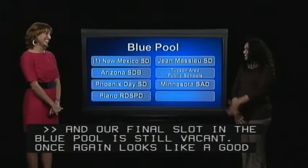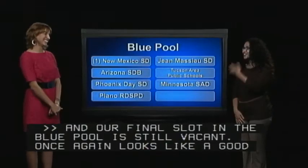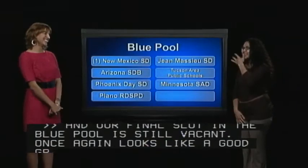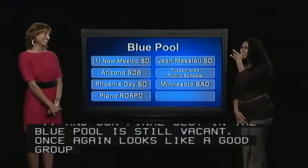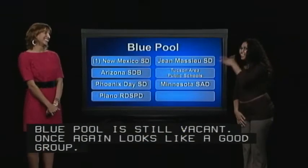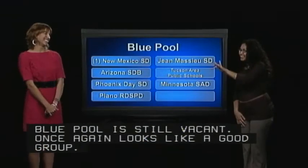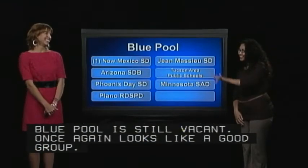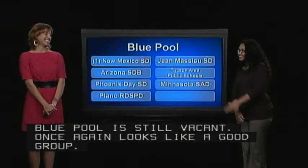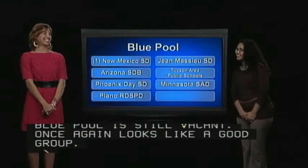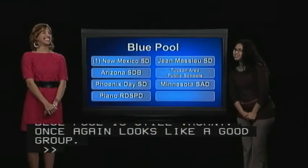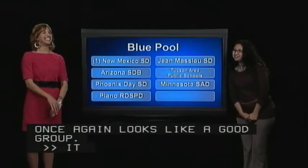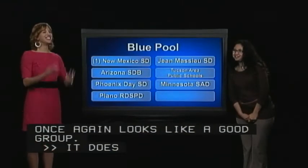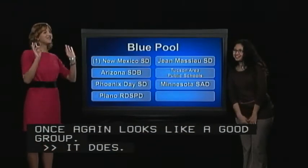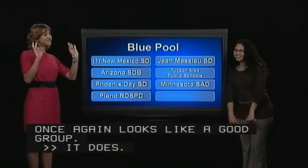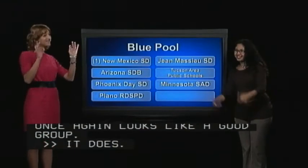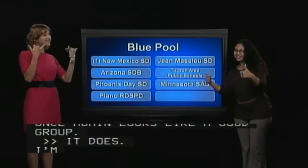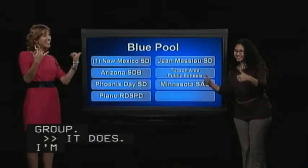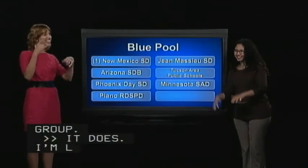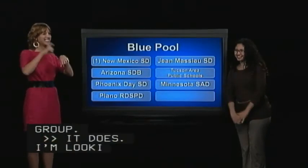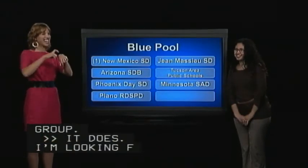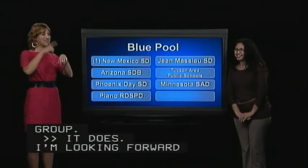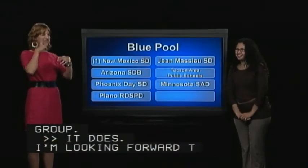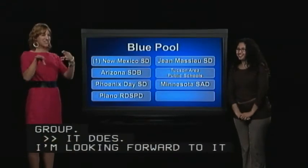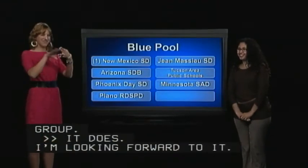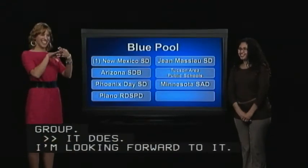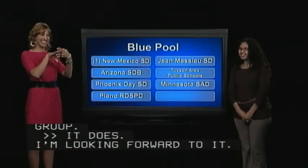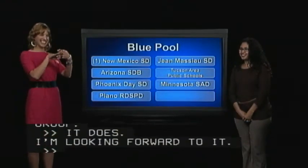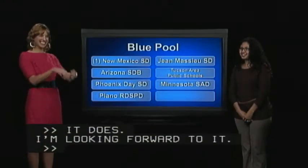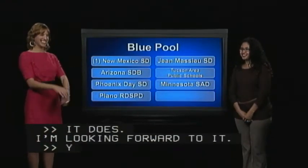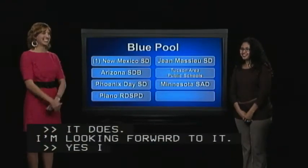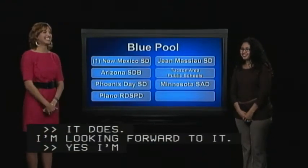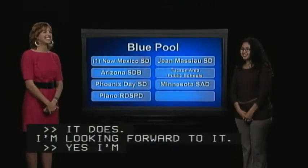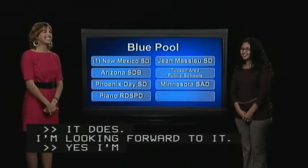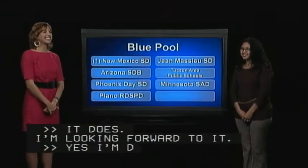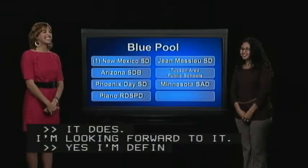definitely going to attend and watch the competition. Well, good luck. And now it's time for another break.